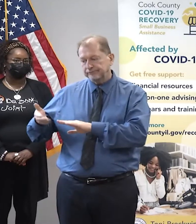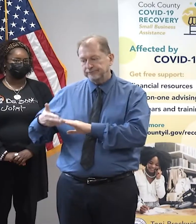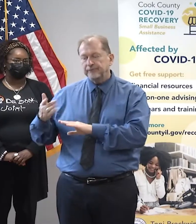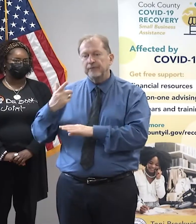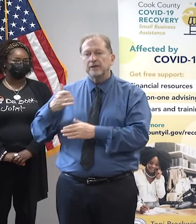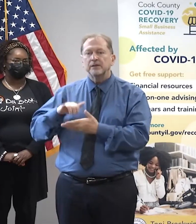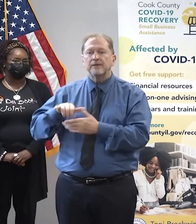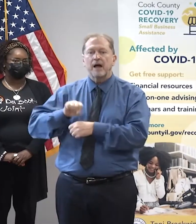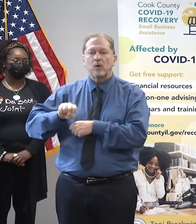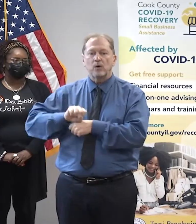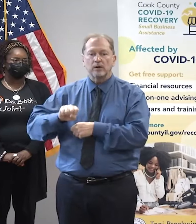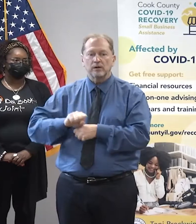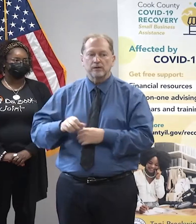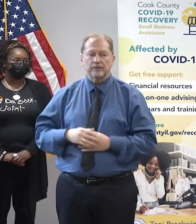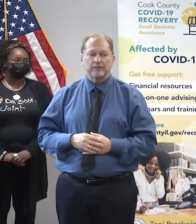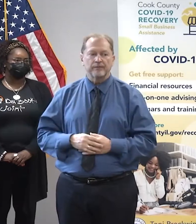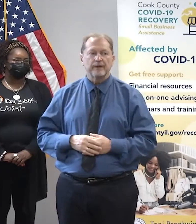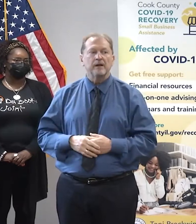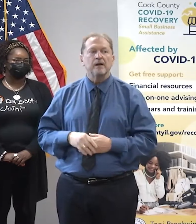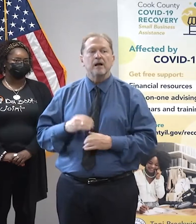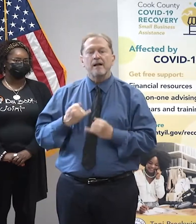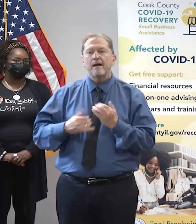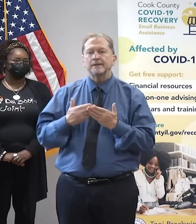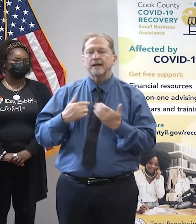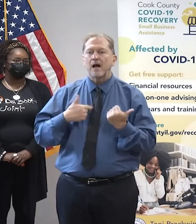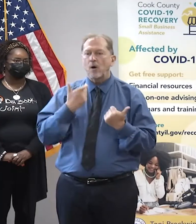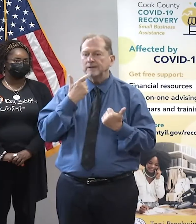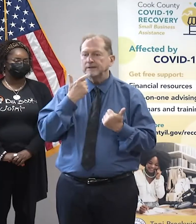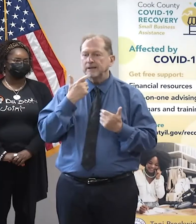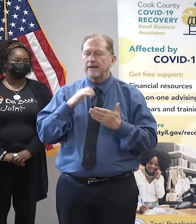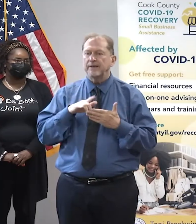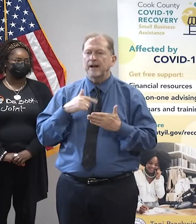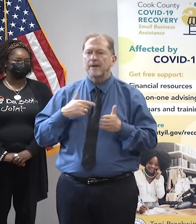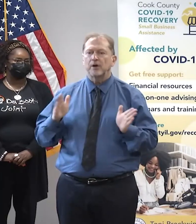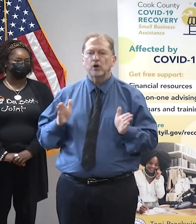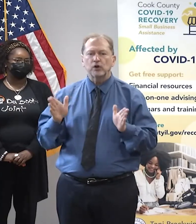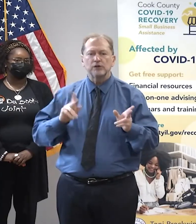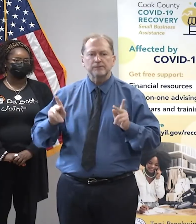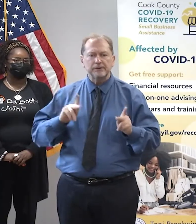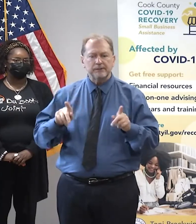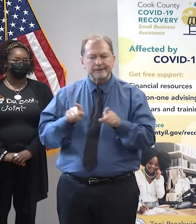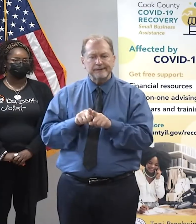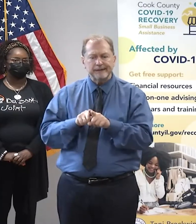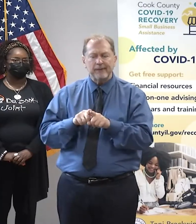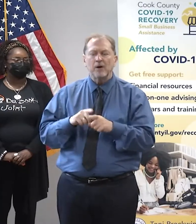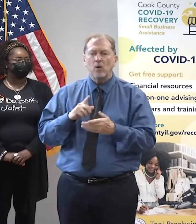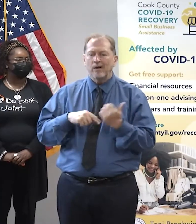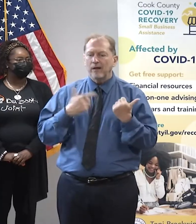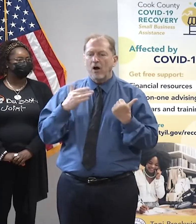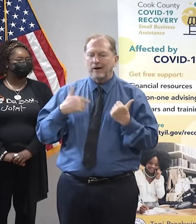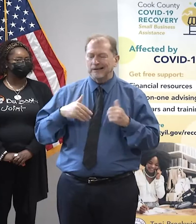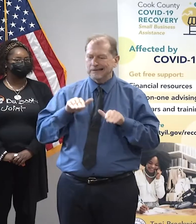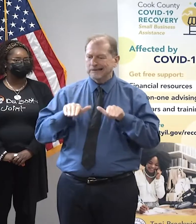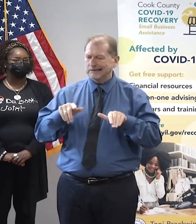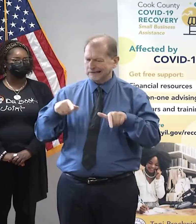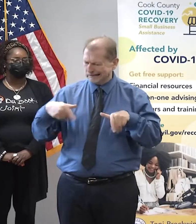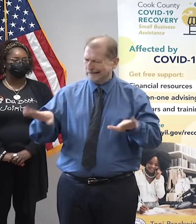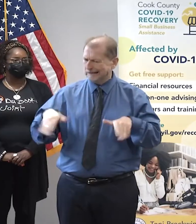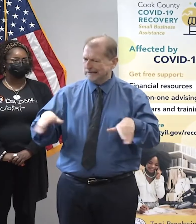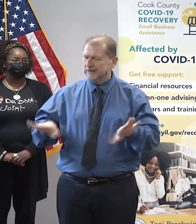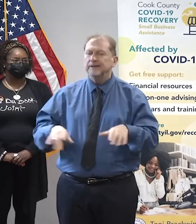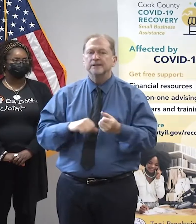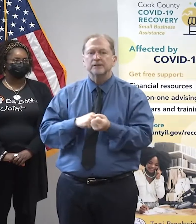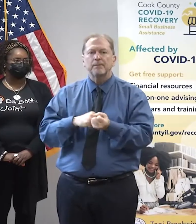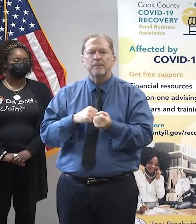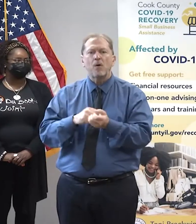the work. The last thing that I'll say is I'll just encourage folks, as been stated, to get out and support small